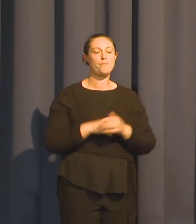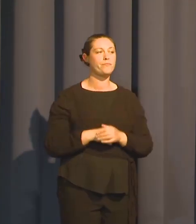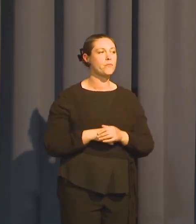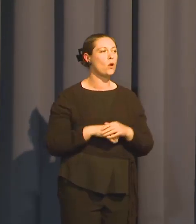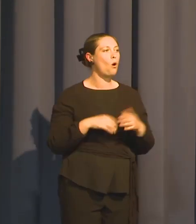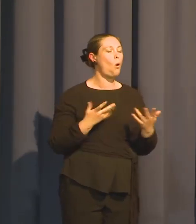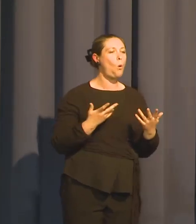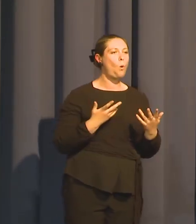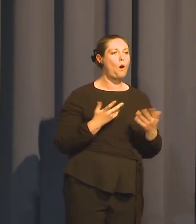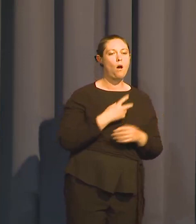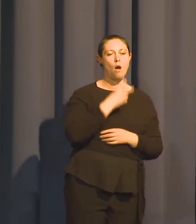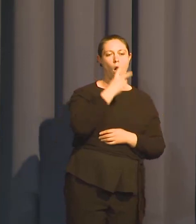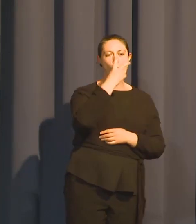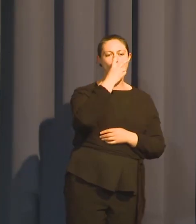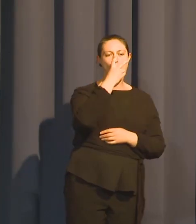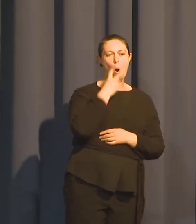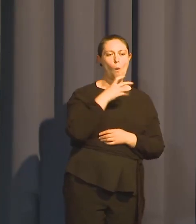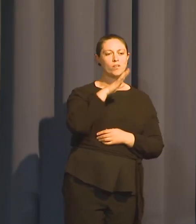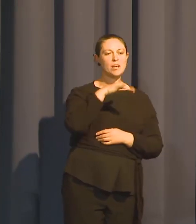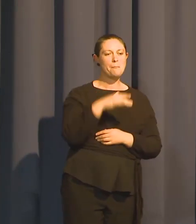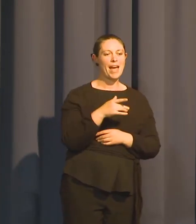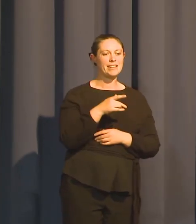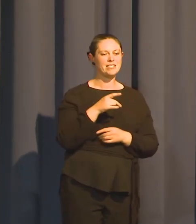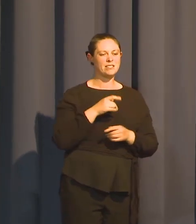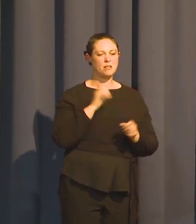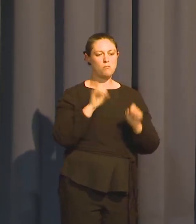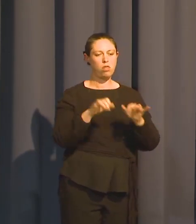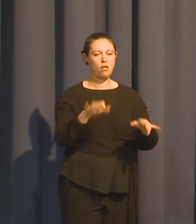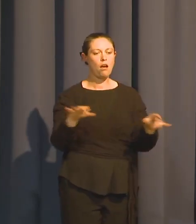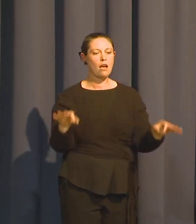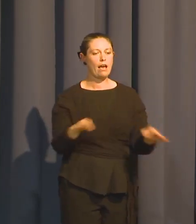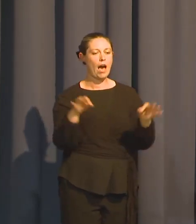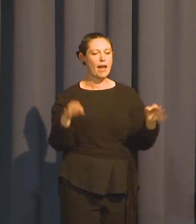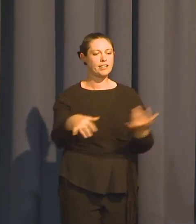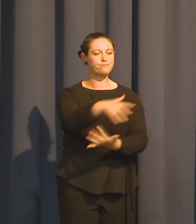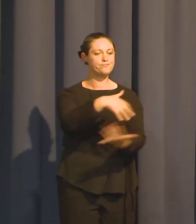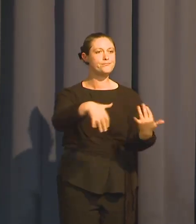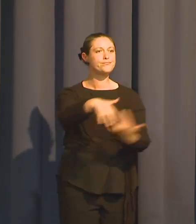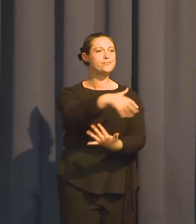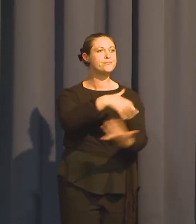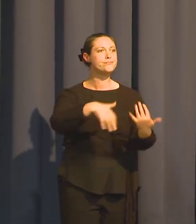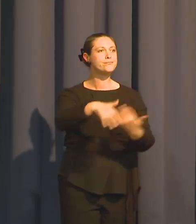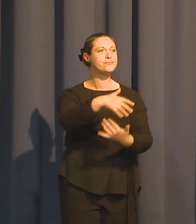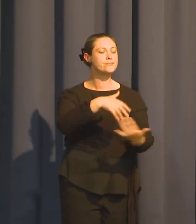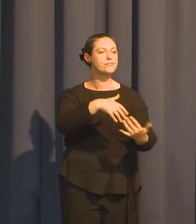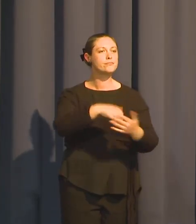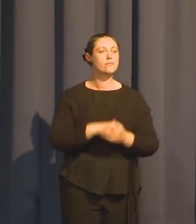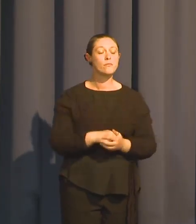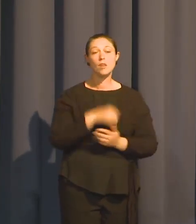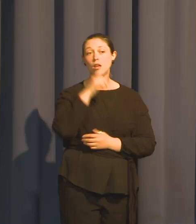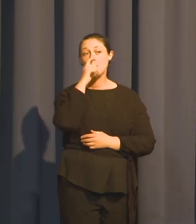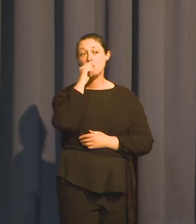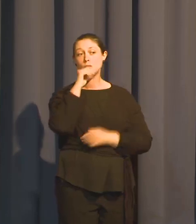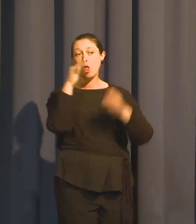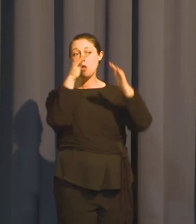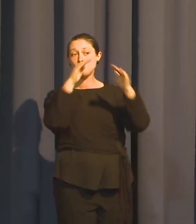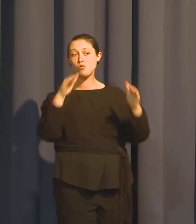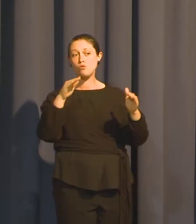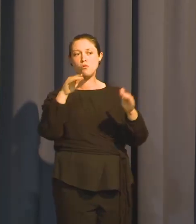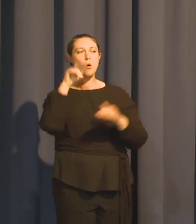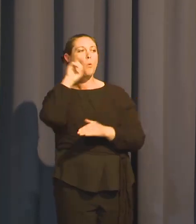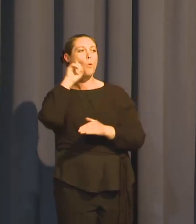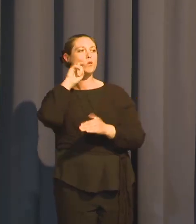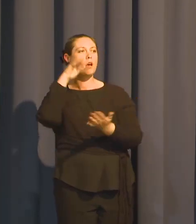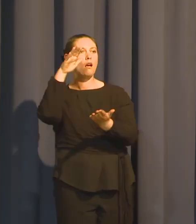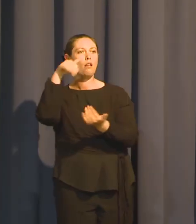lead paint chips in the soil in our garden. Or we may be collecting rainwater off our roof,